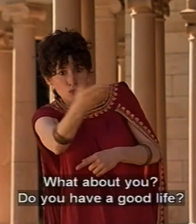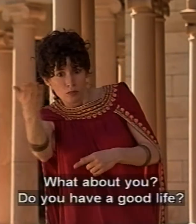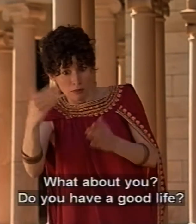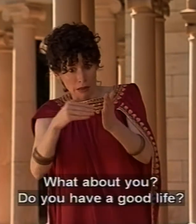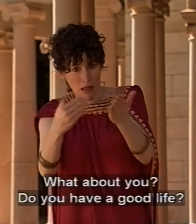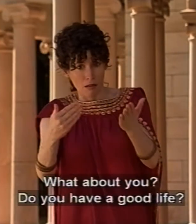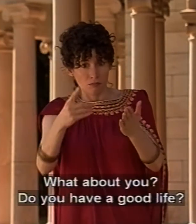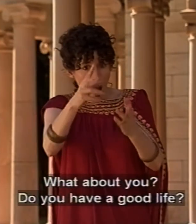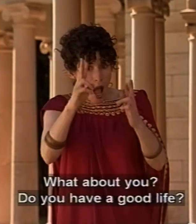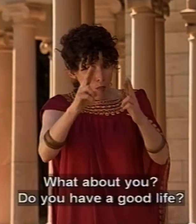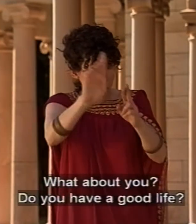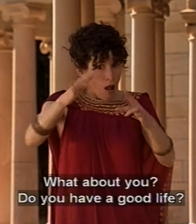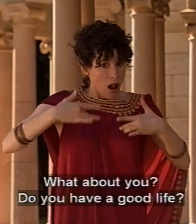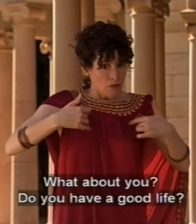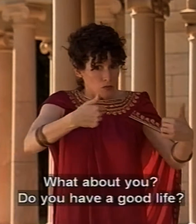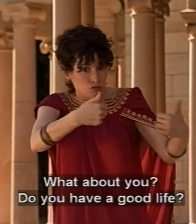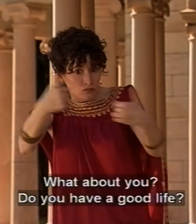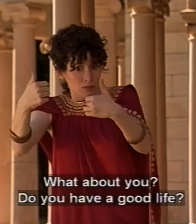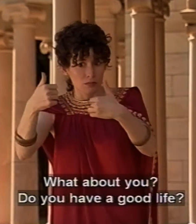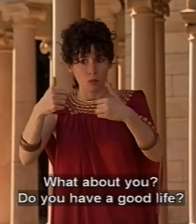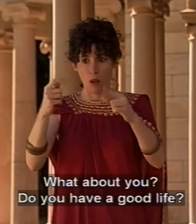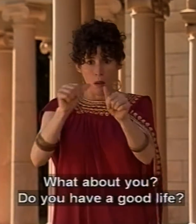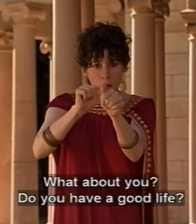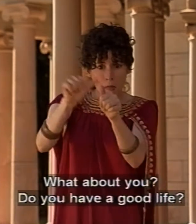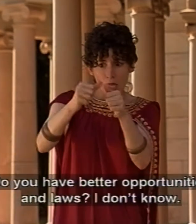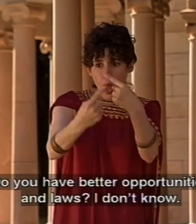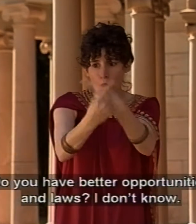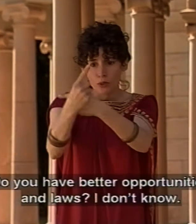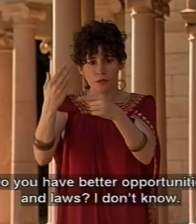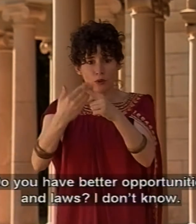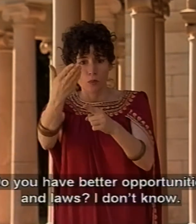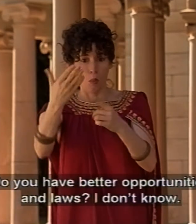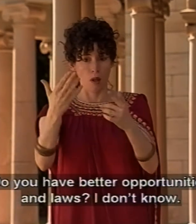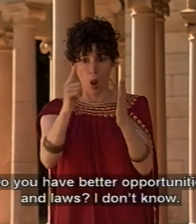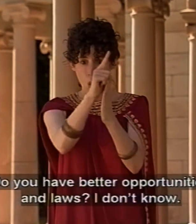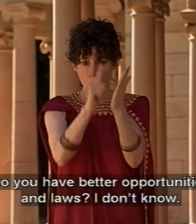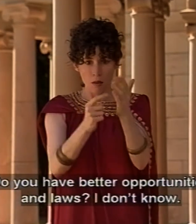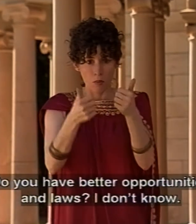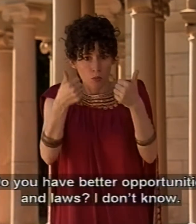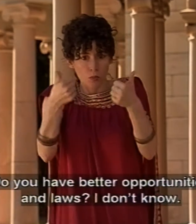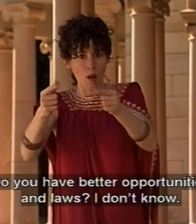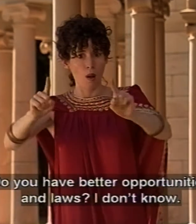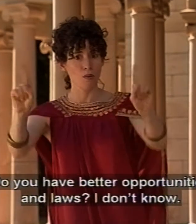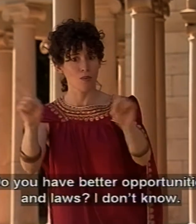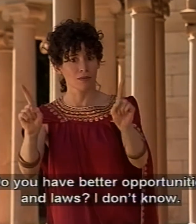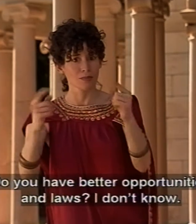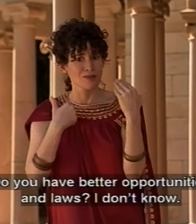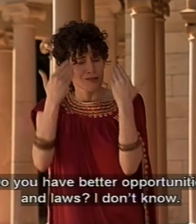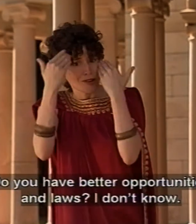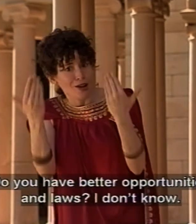And what about you? Do you have a good life? Do you have better opportunities and better laws?